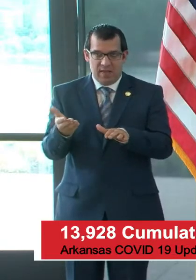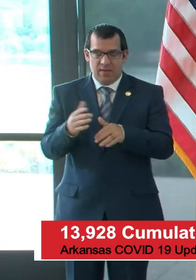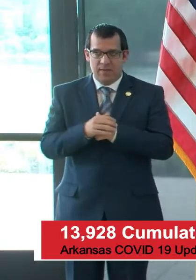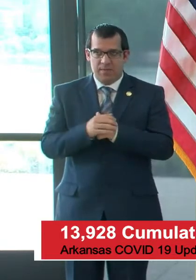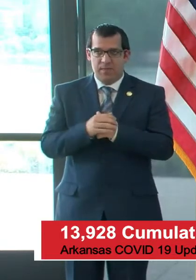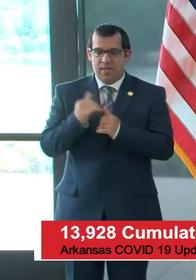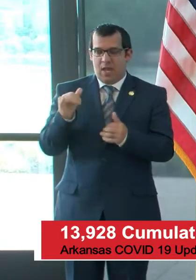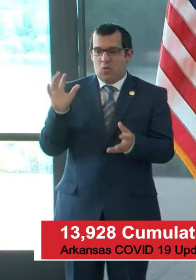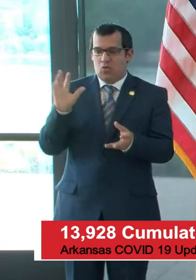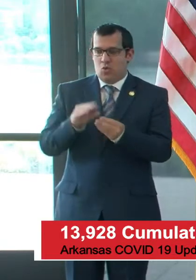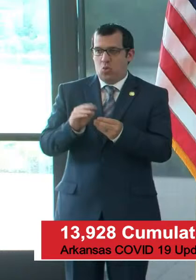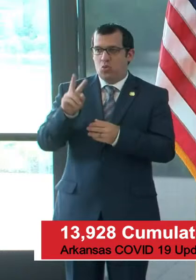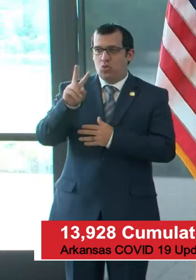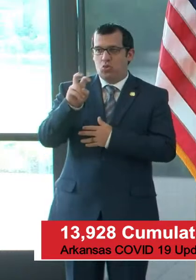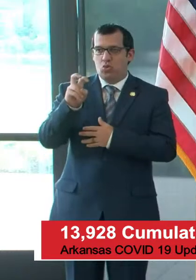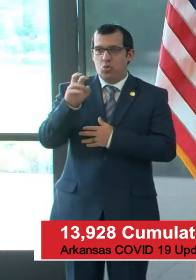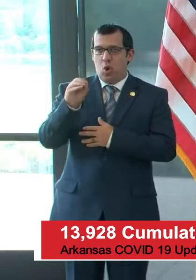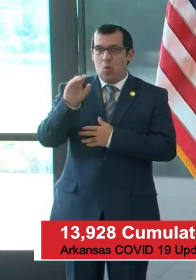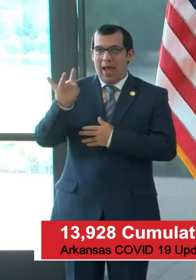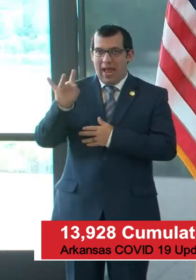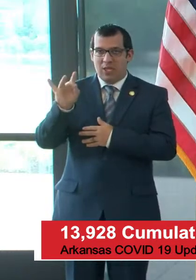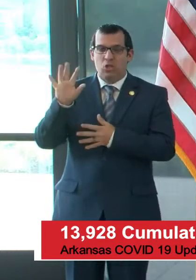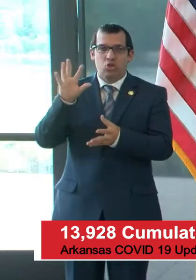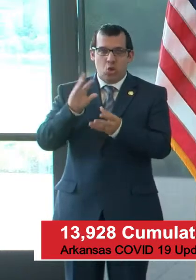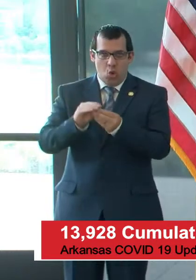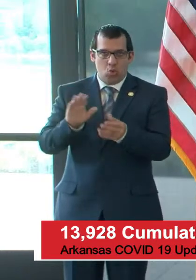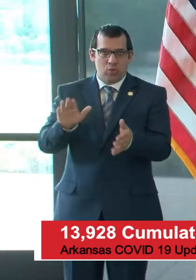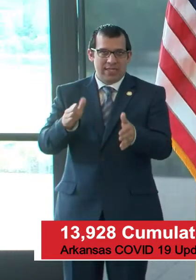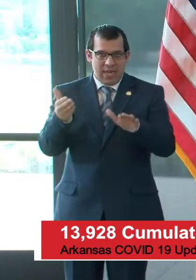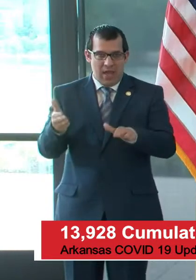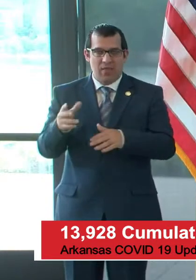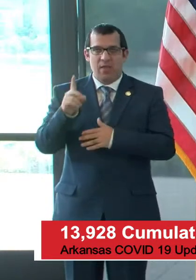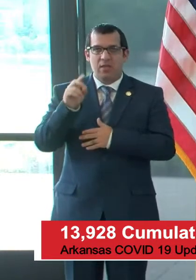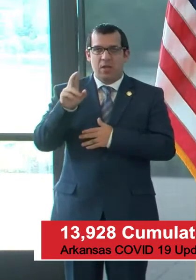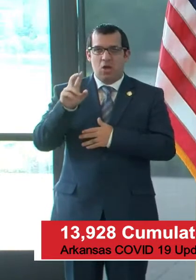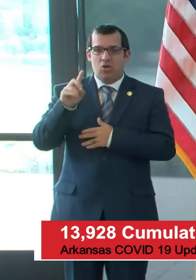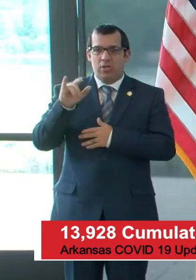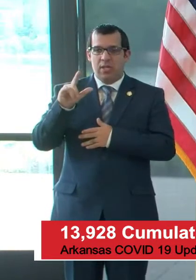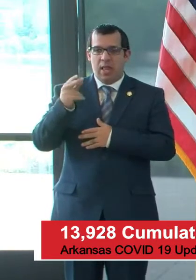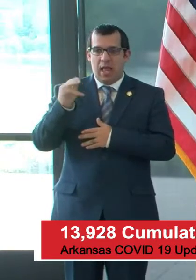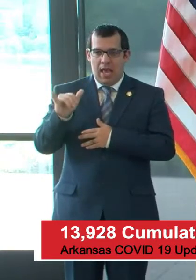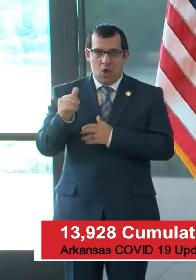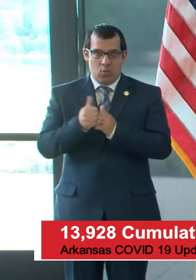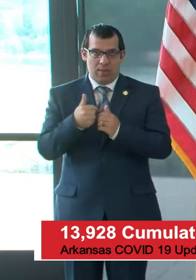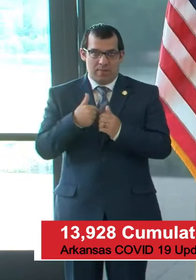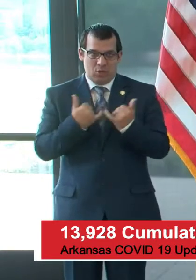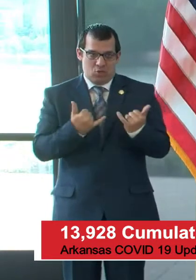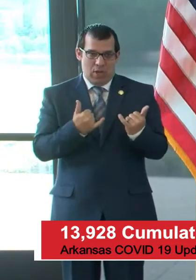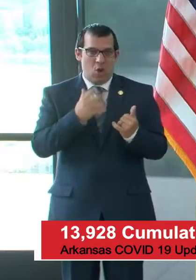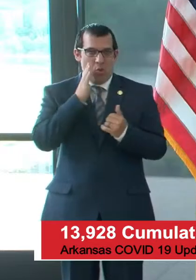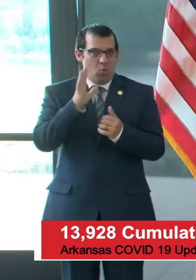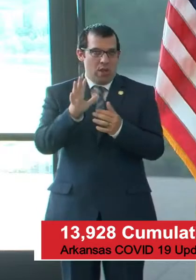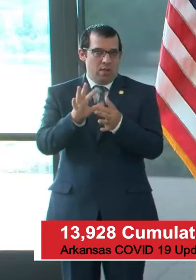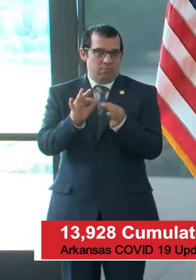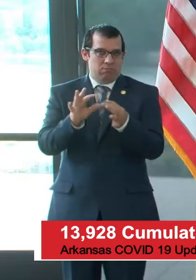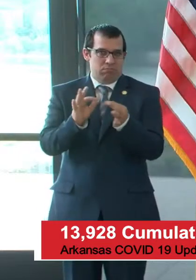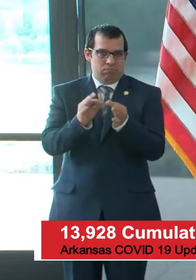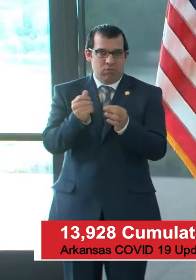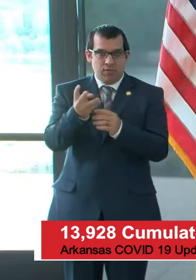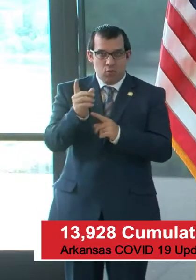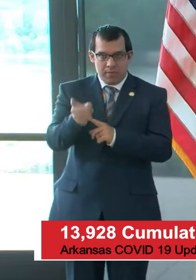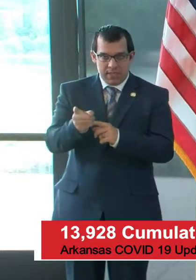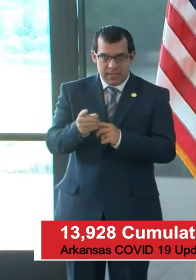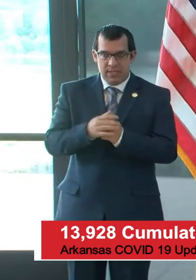that brings us to 208 total deaths. Dr. Dillahay is with me today, who will be speaking in a few